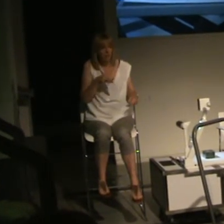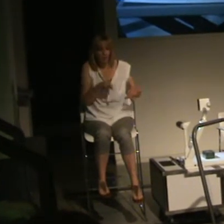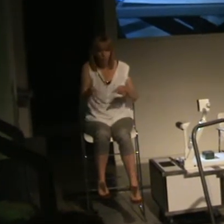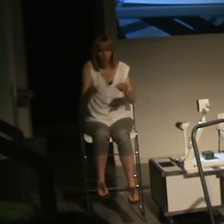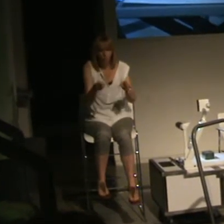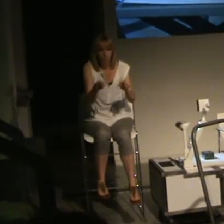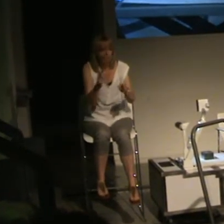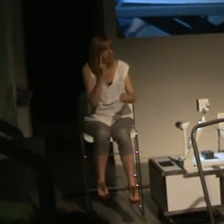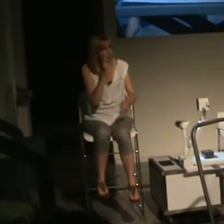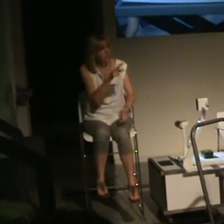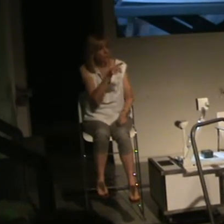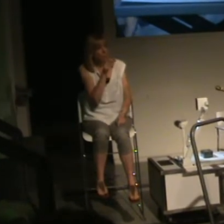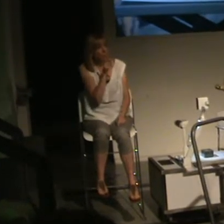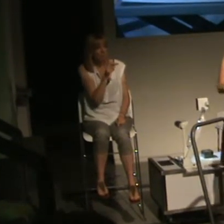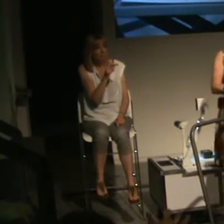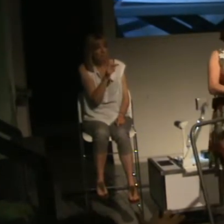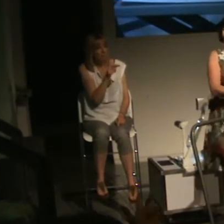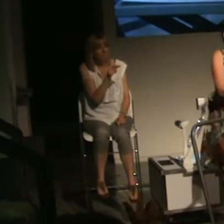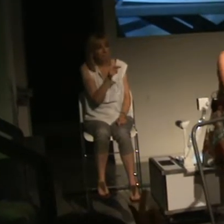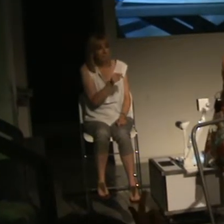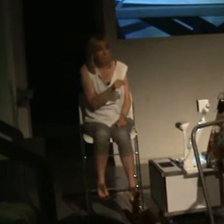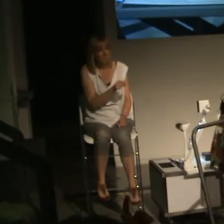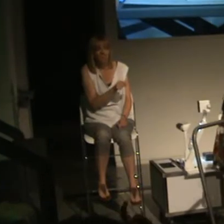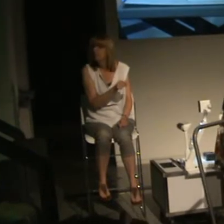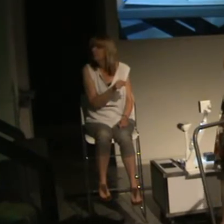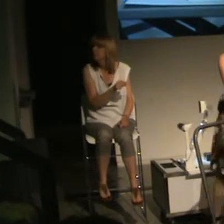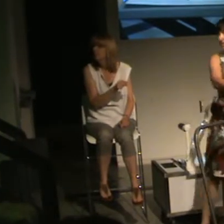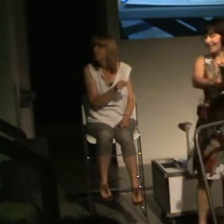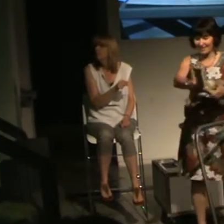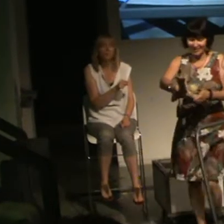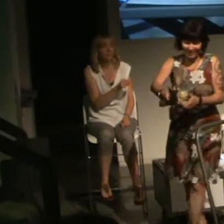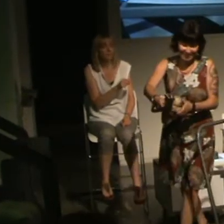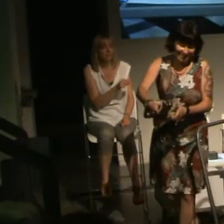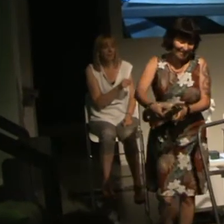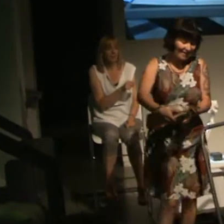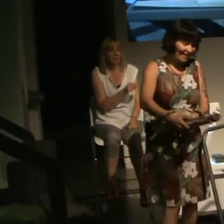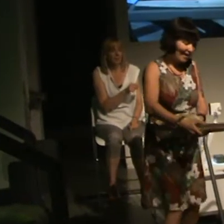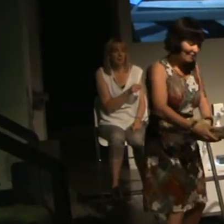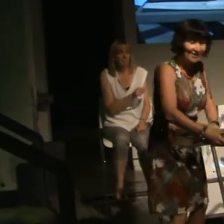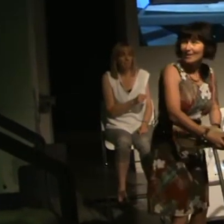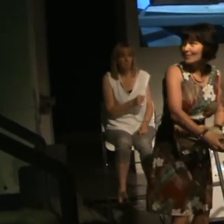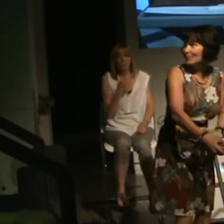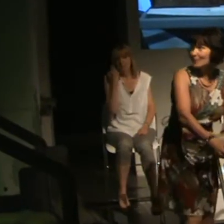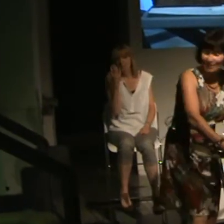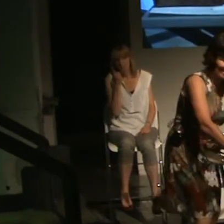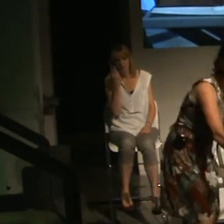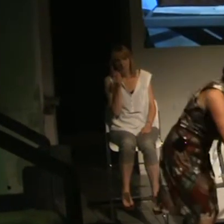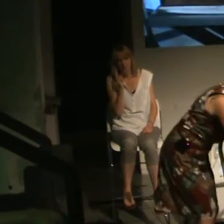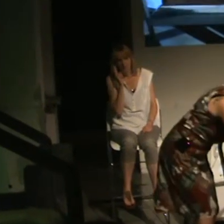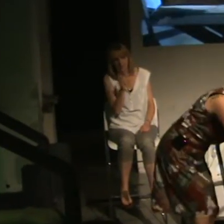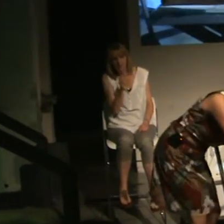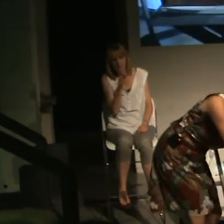saw, it's on the right side of the, going on this side, every day they would have